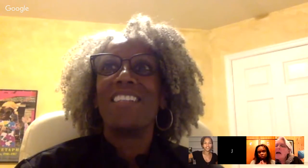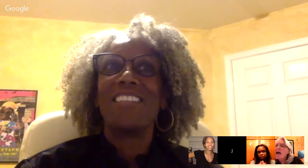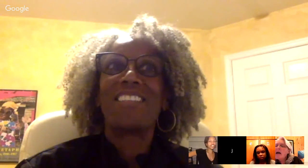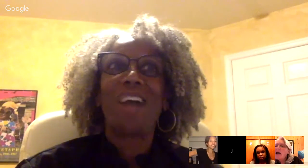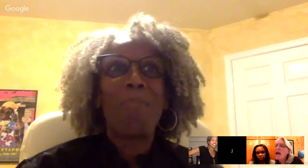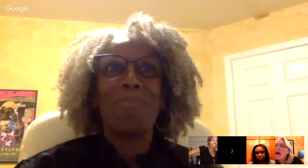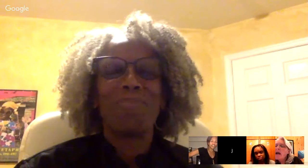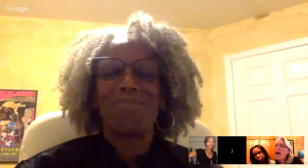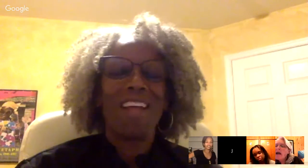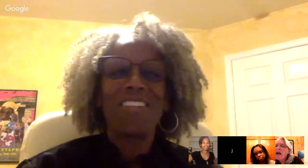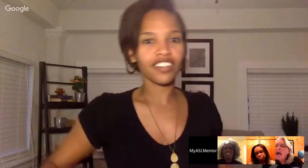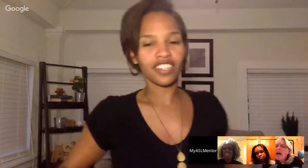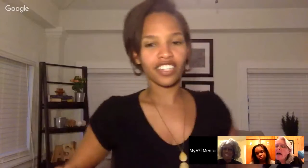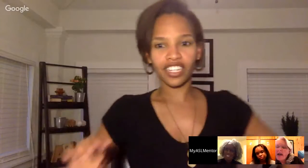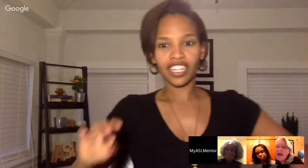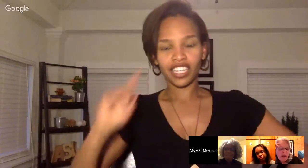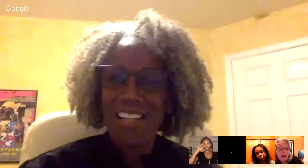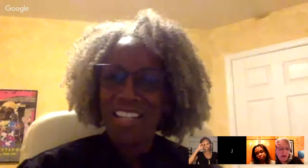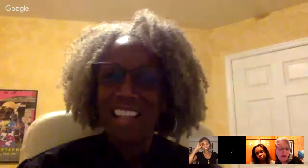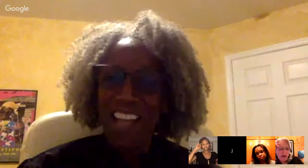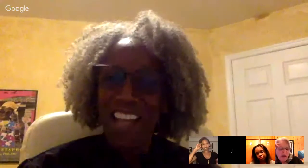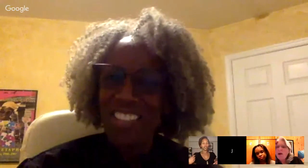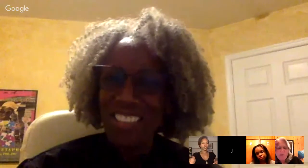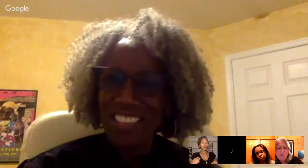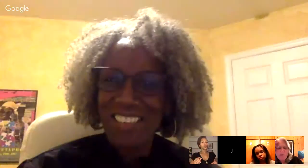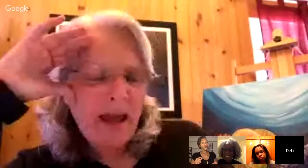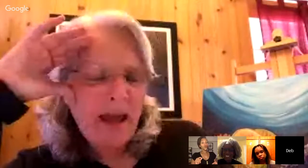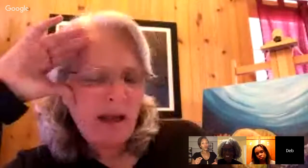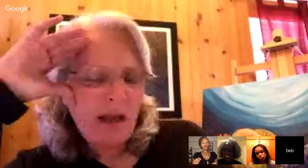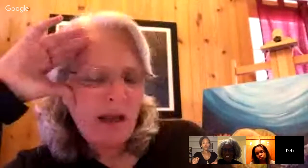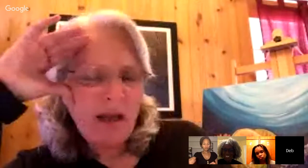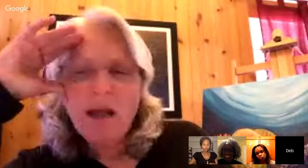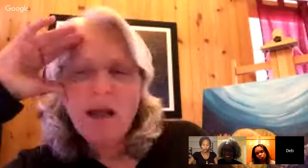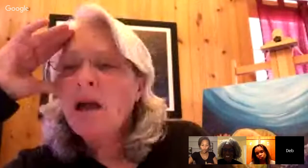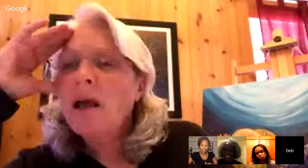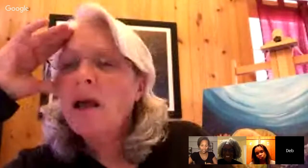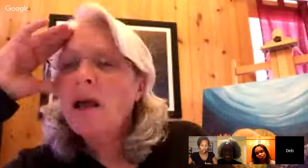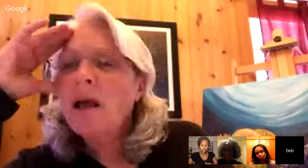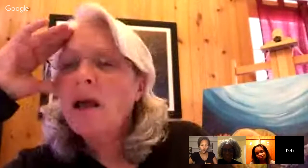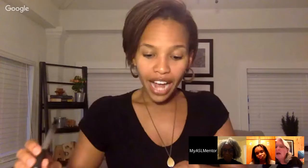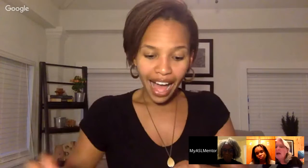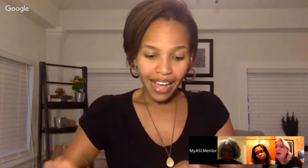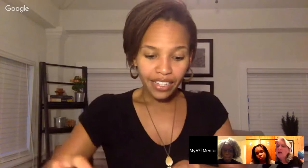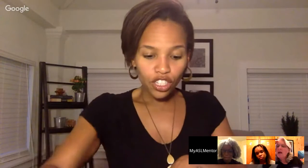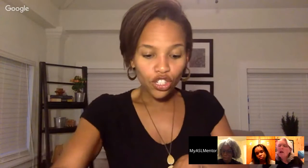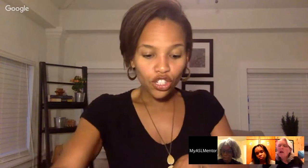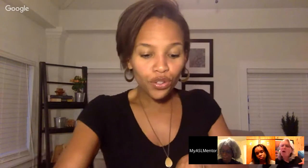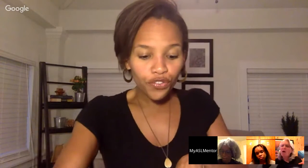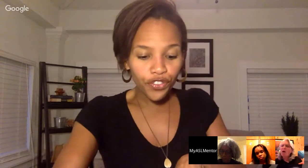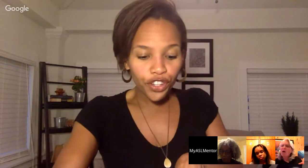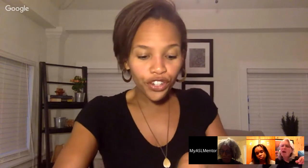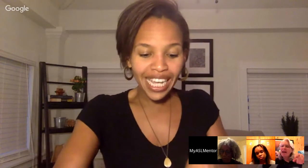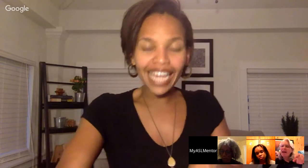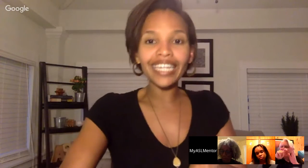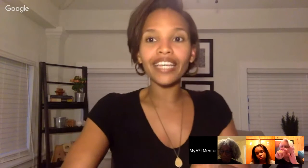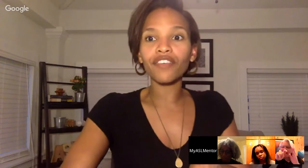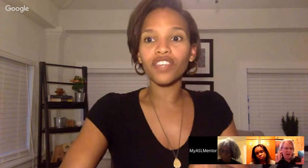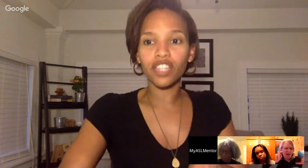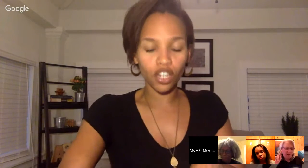So I don't know. It's like, did she make a connection? Nicole, where are we at? We are at 2:38 in the